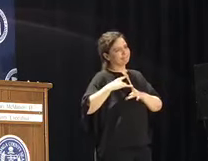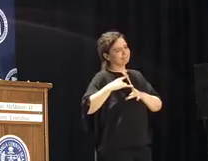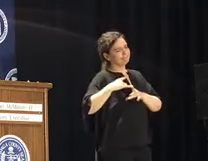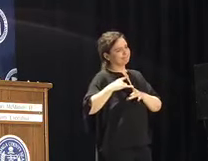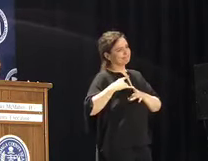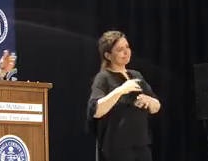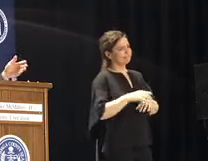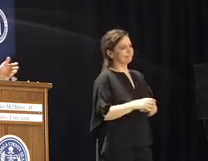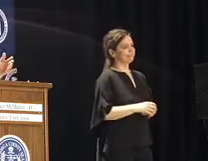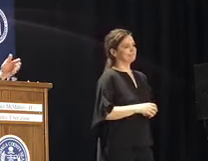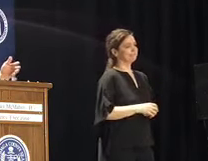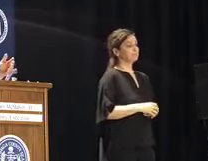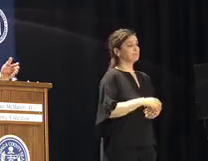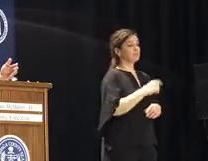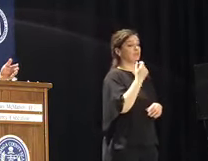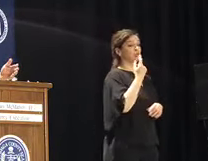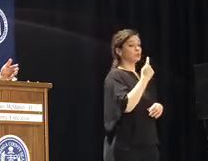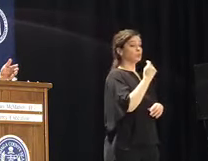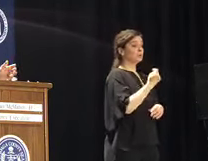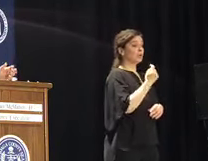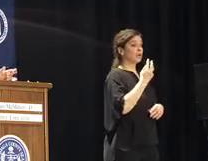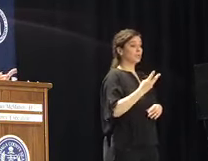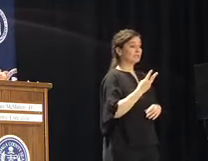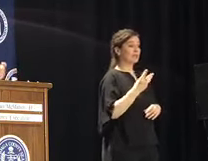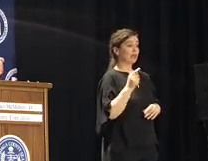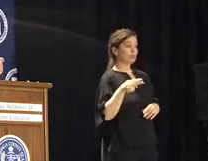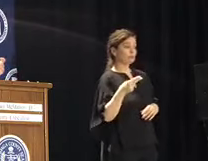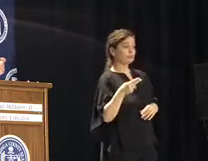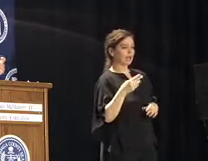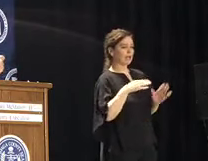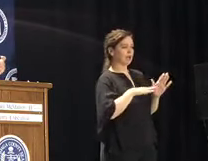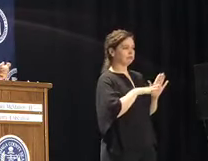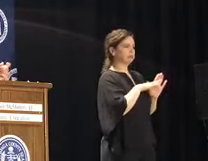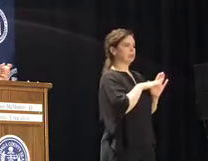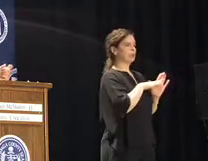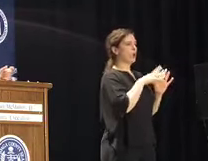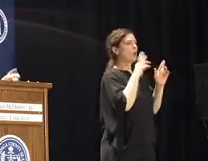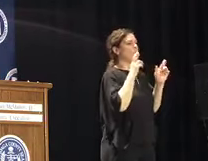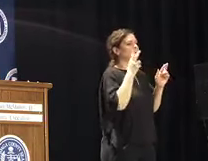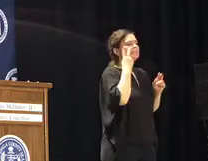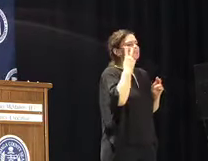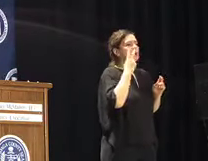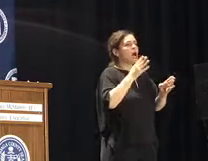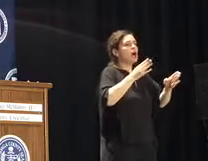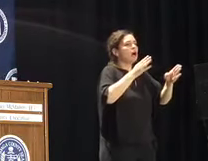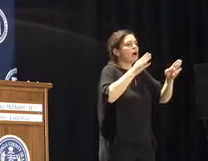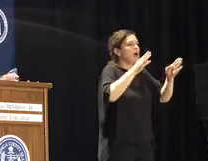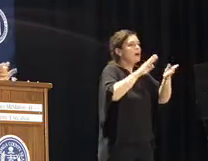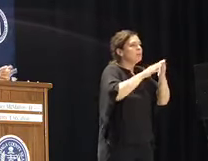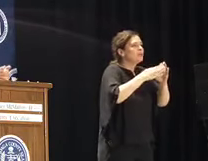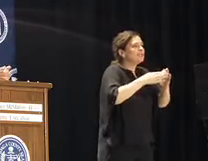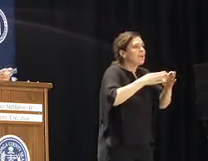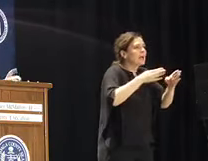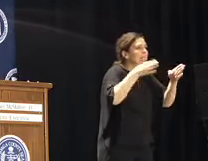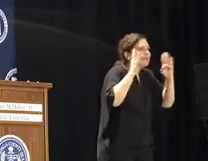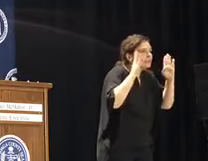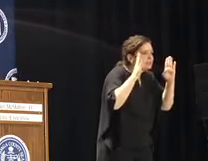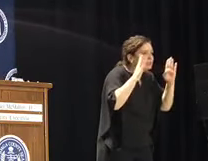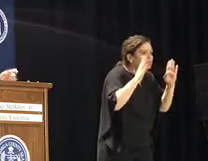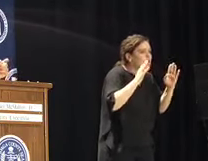think that lets the community know how real this is and how this is a threat, and it's a threat to your